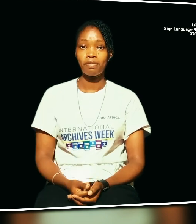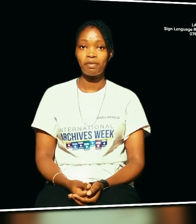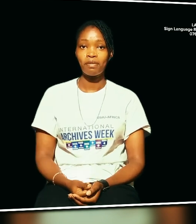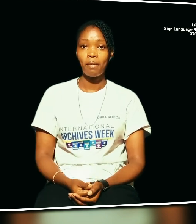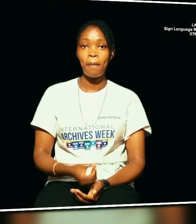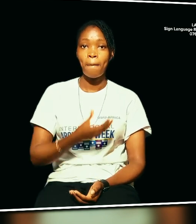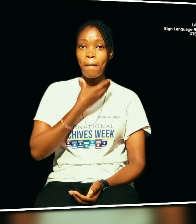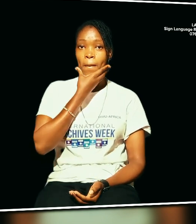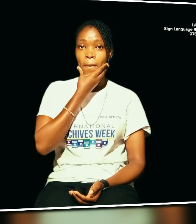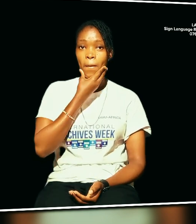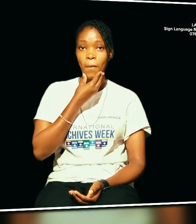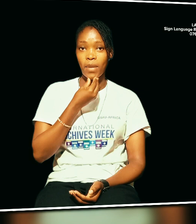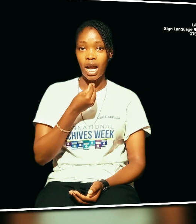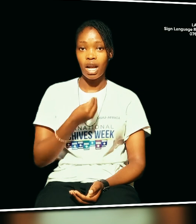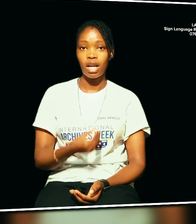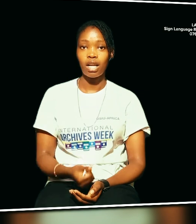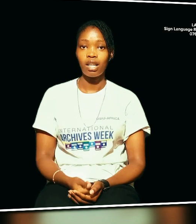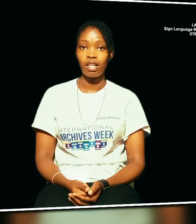Man.